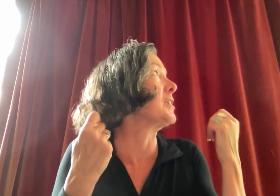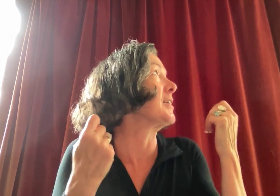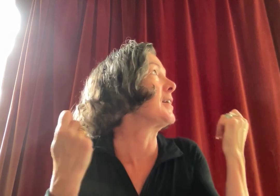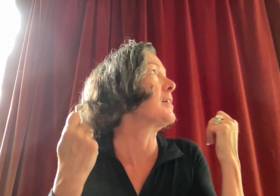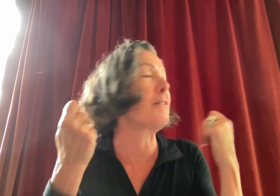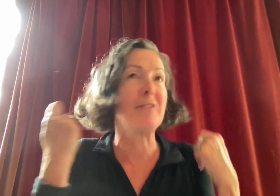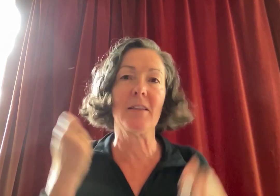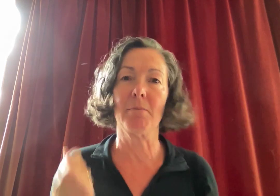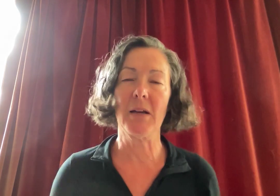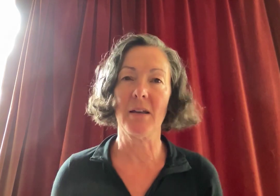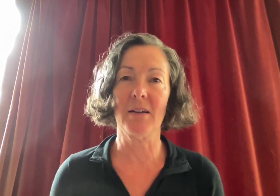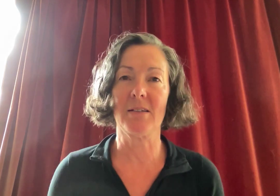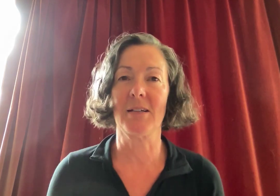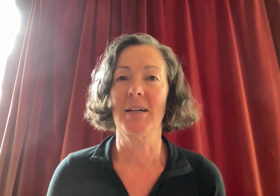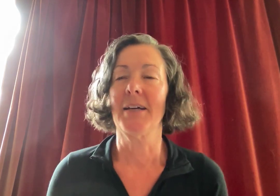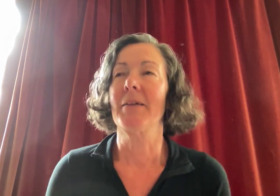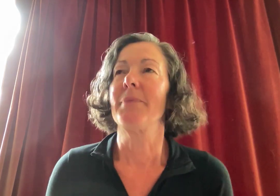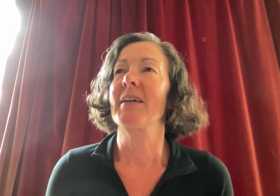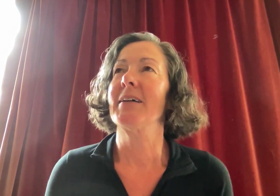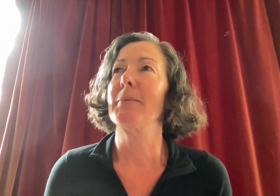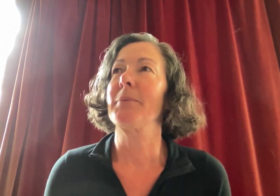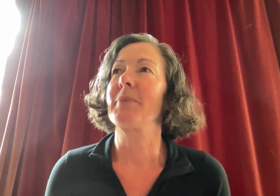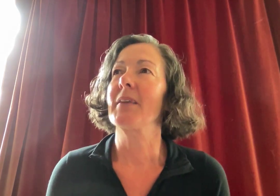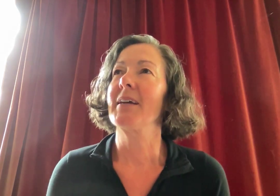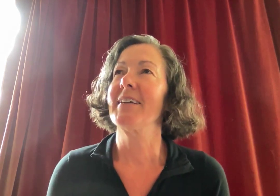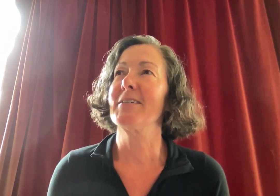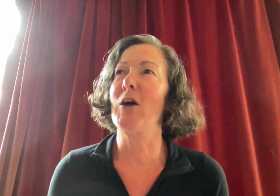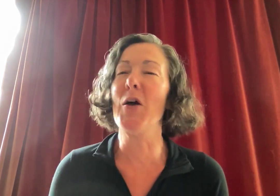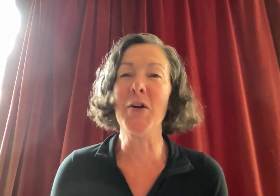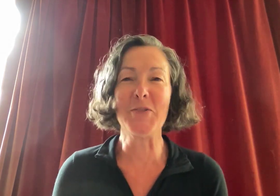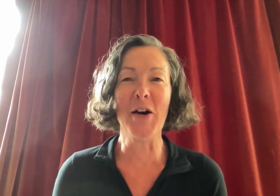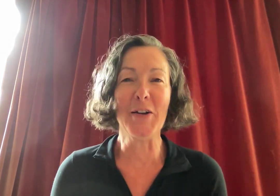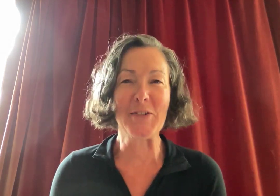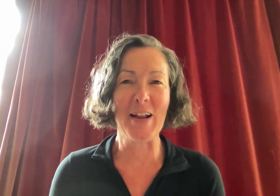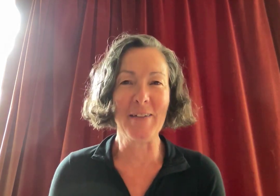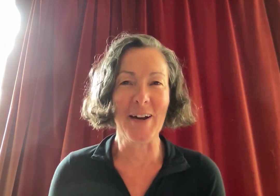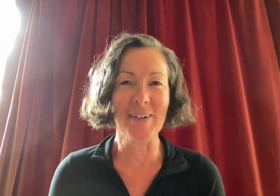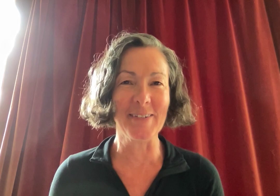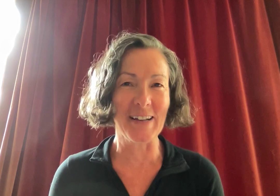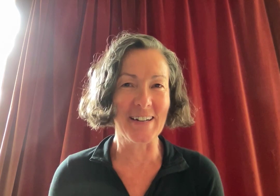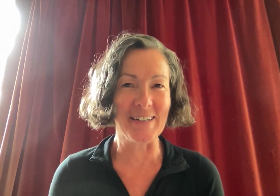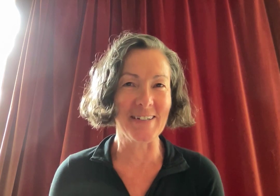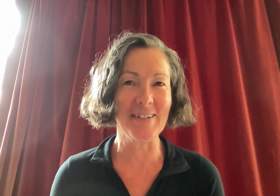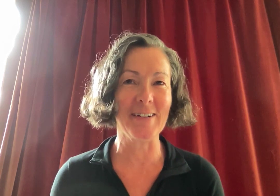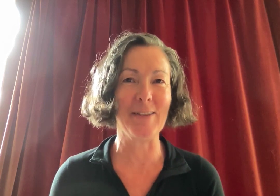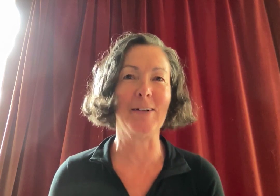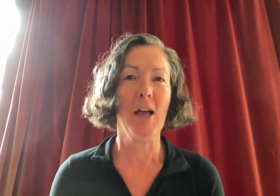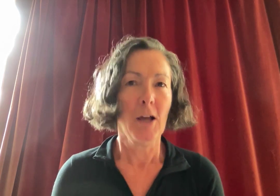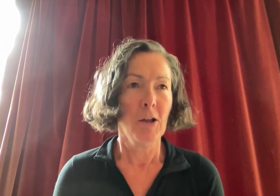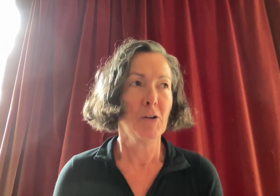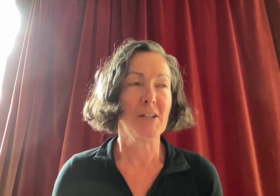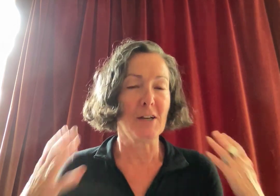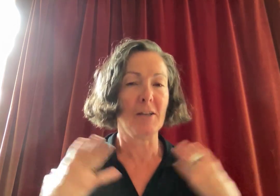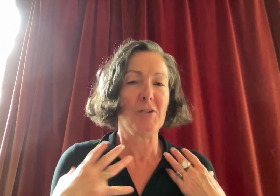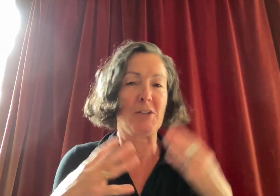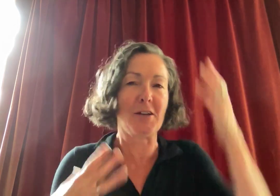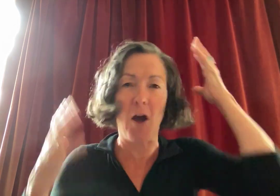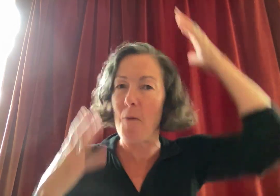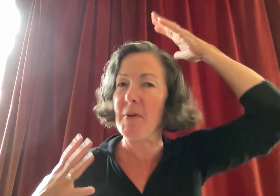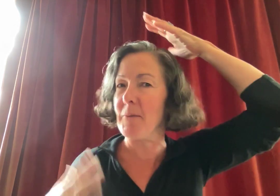and things. And I fed them monkey nuts. And so it worked really well with the little children. I thought, look at her. And they'd come and I'd be